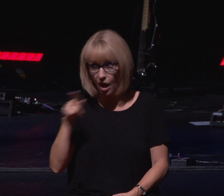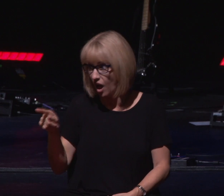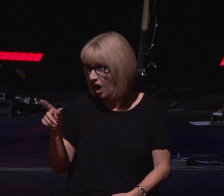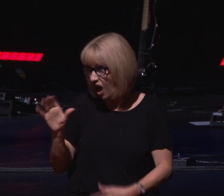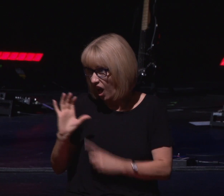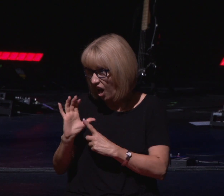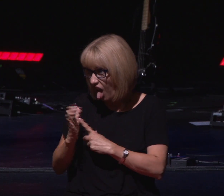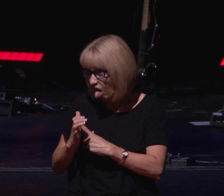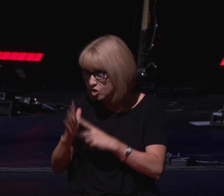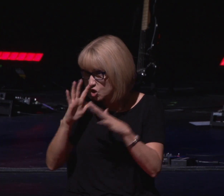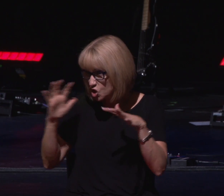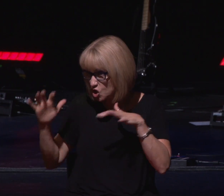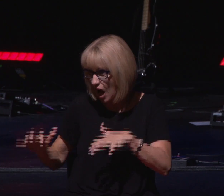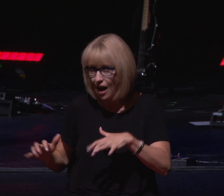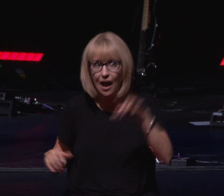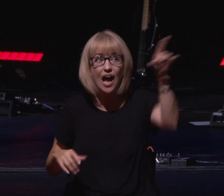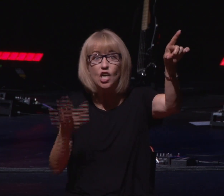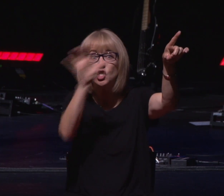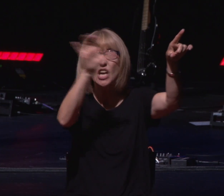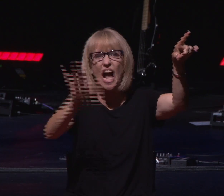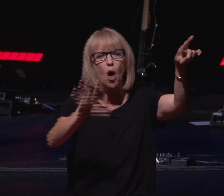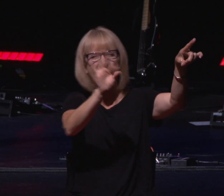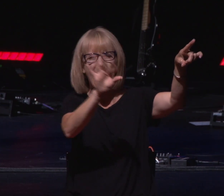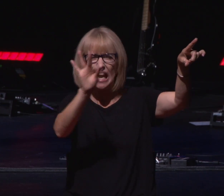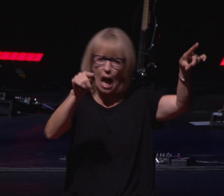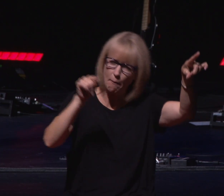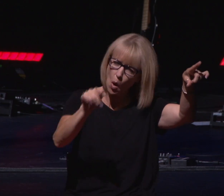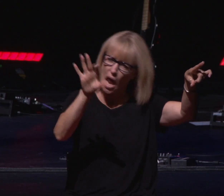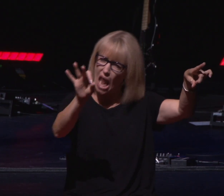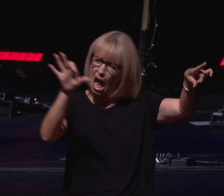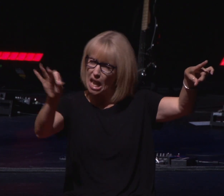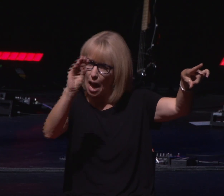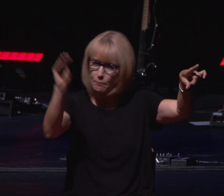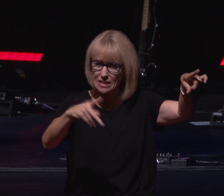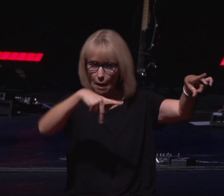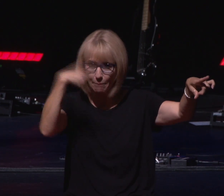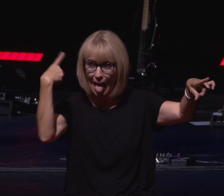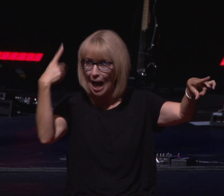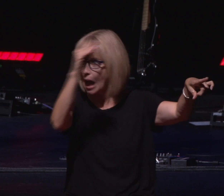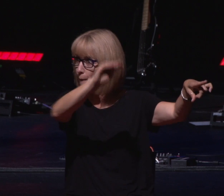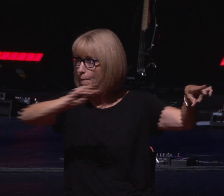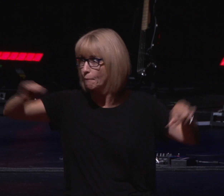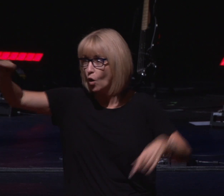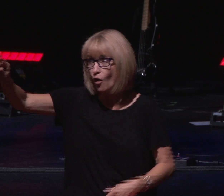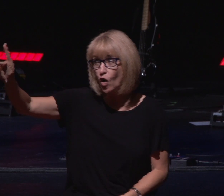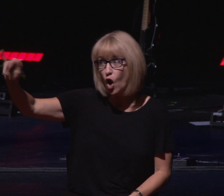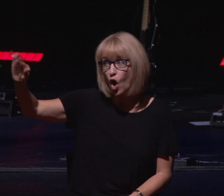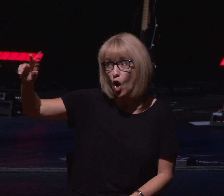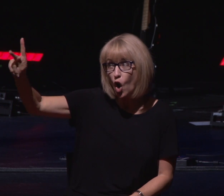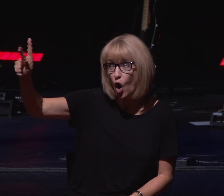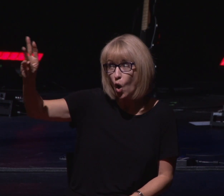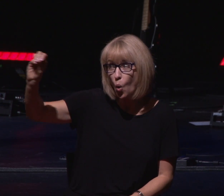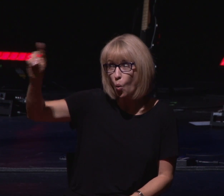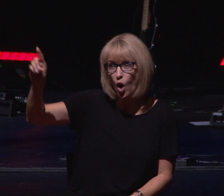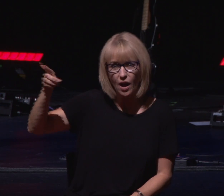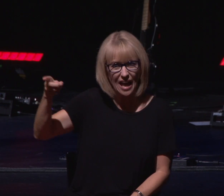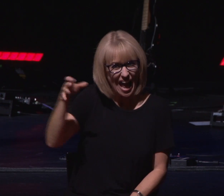was, Chicago was 99.99% black. To Kirkwood back in that day, which was